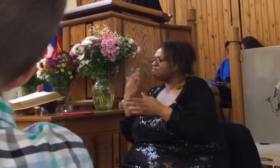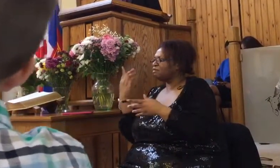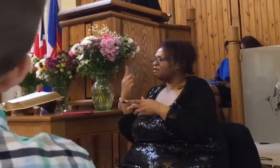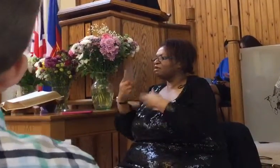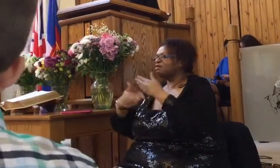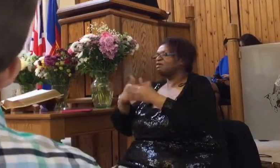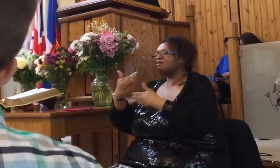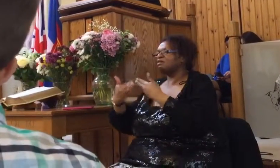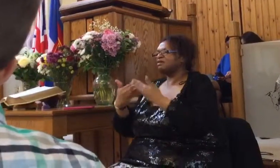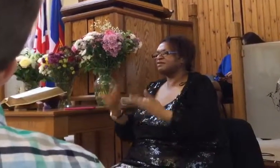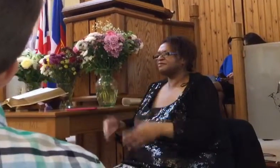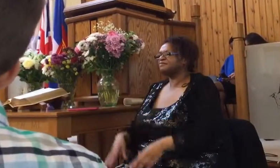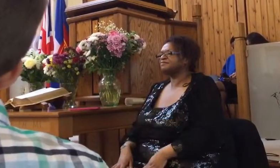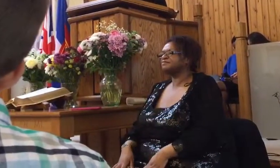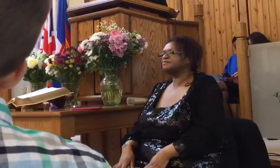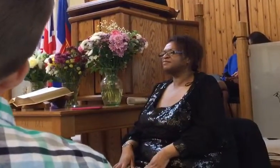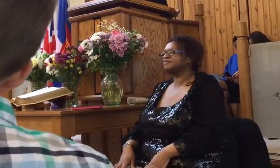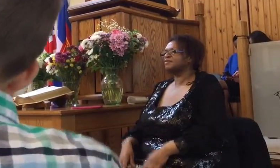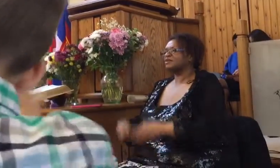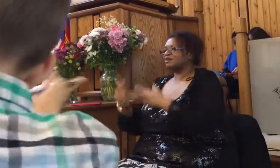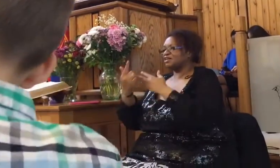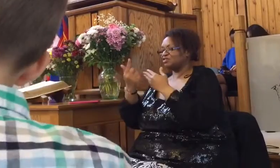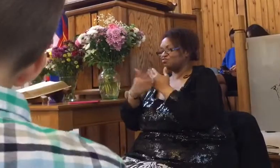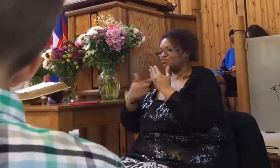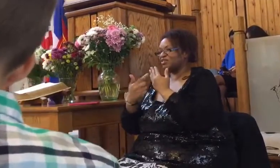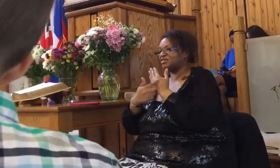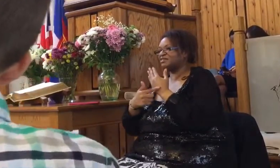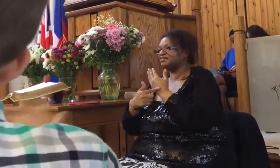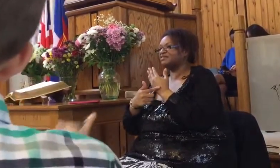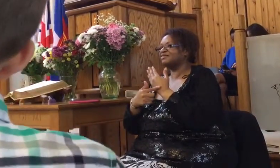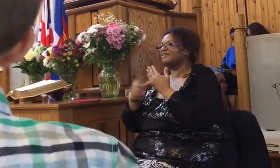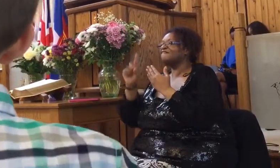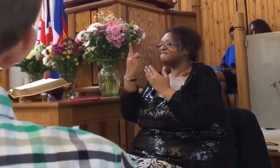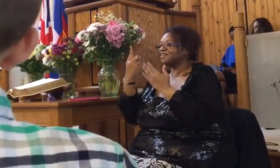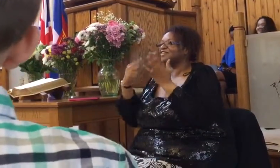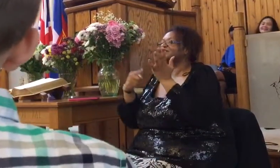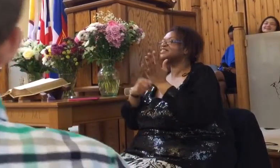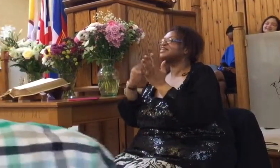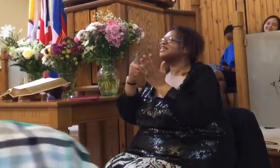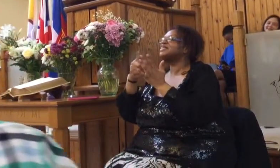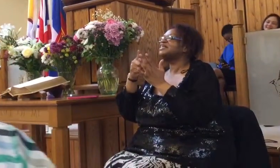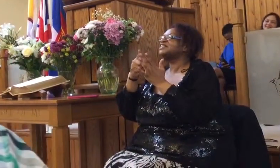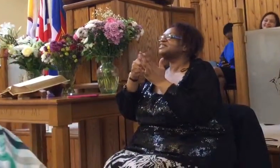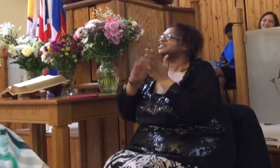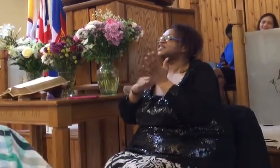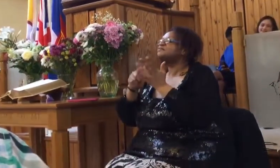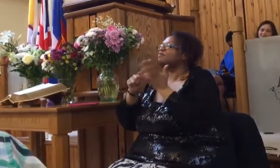And here we come to our scripture reading, which is 1 Timothy 4, verse 12.